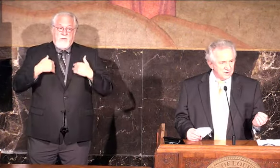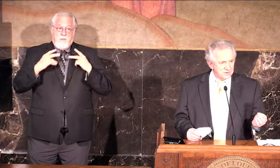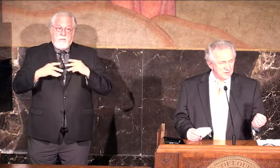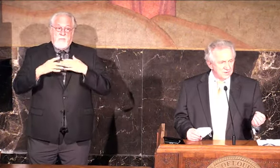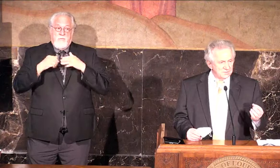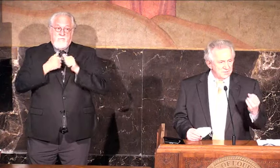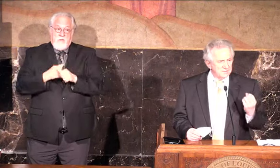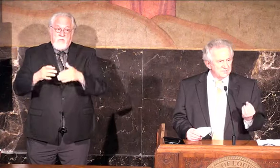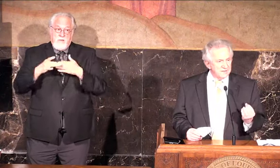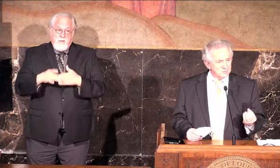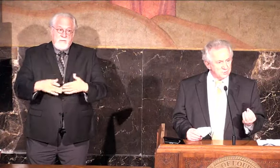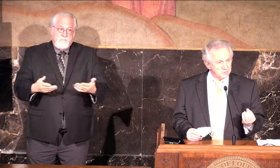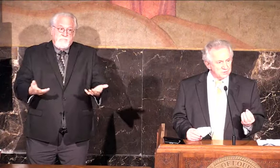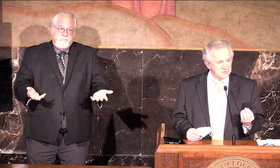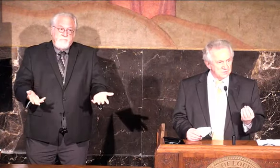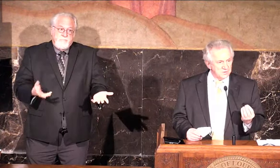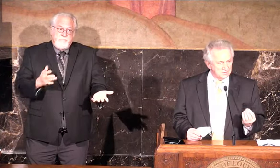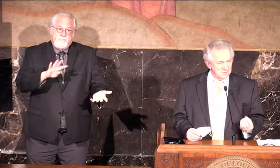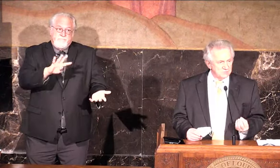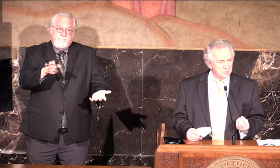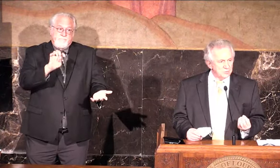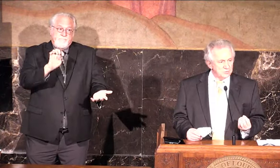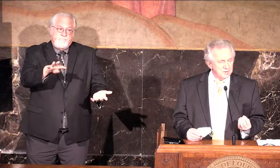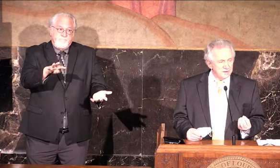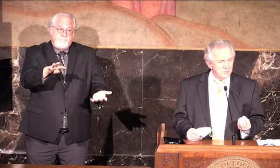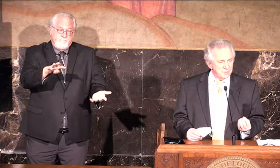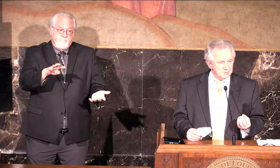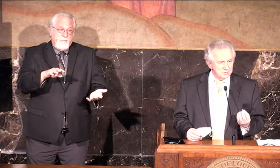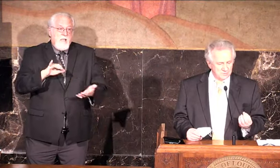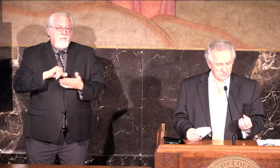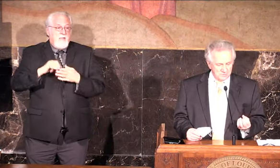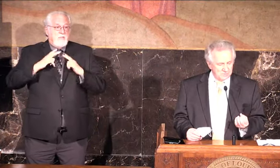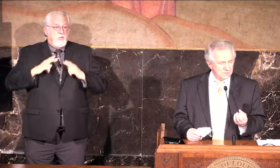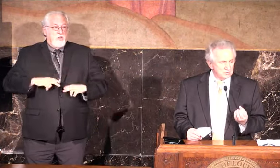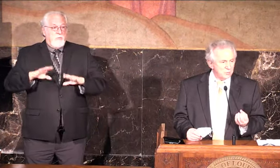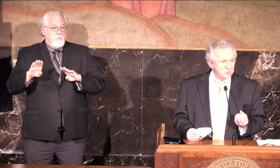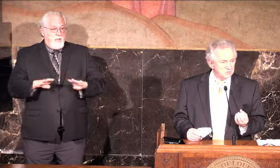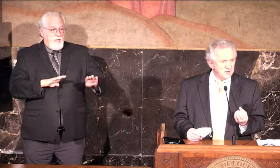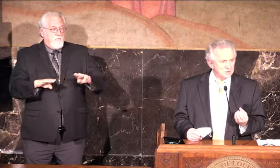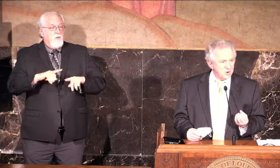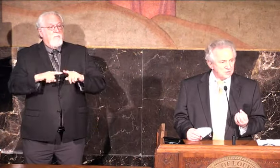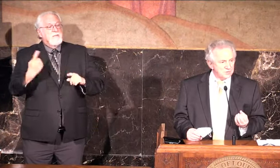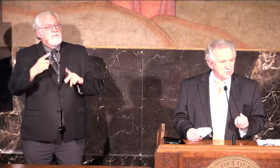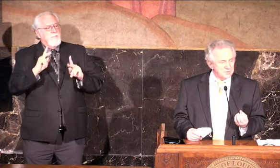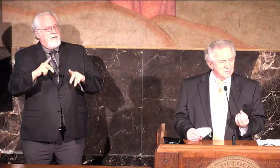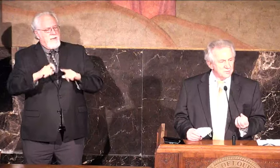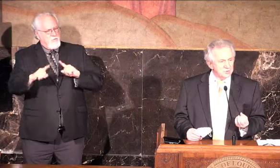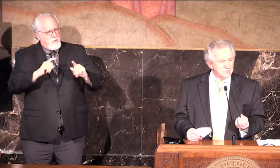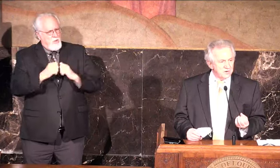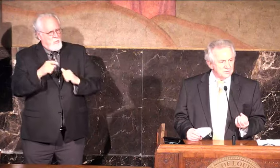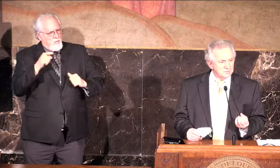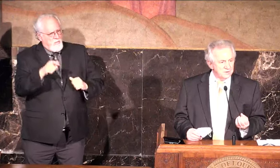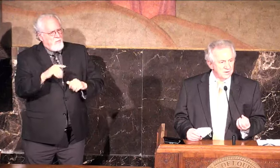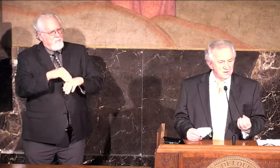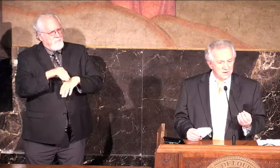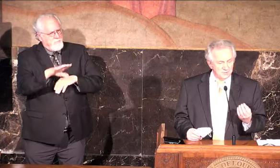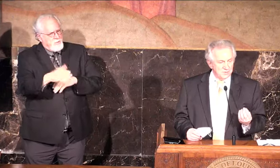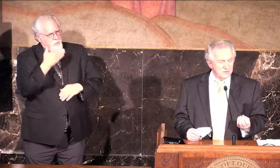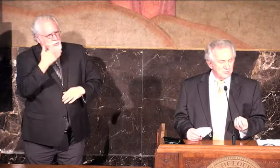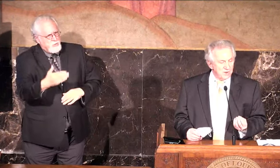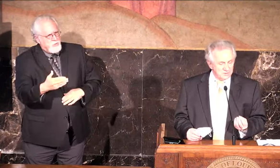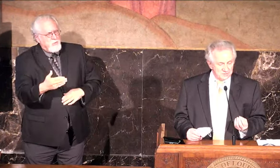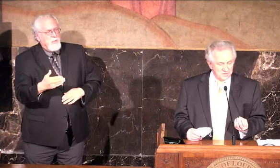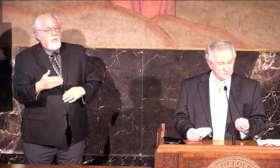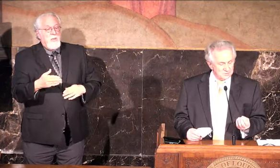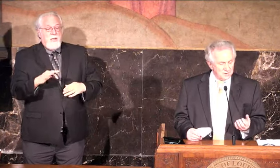guidance or not, that's a question that's human behavior. But there's someone's got to talk to them and give them good advice. And